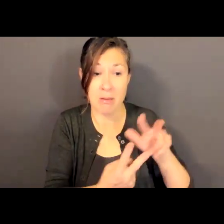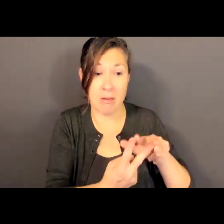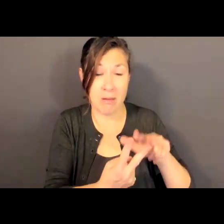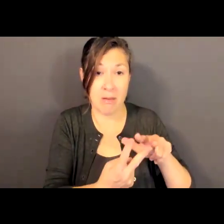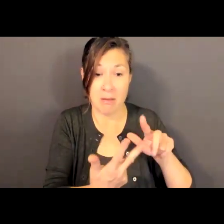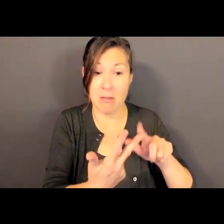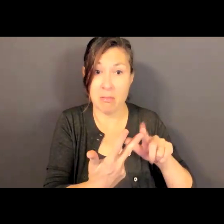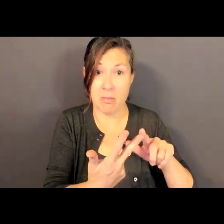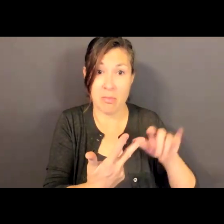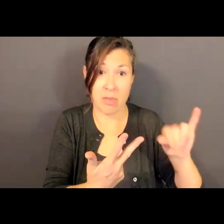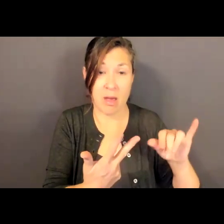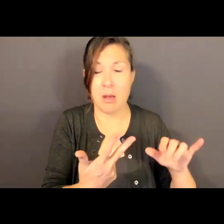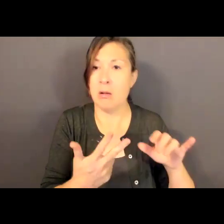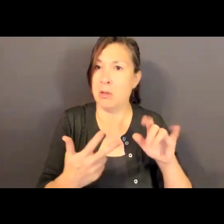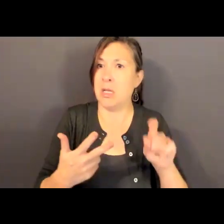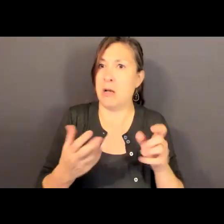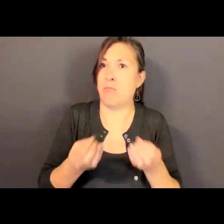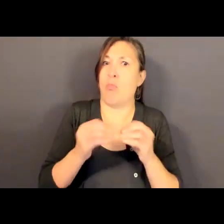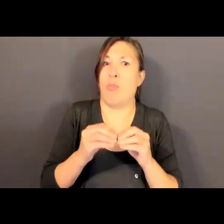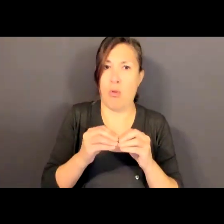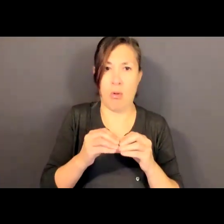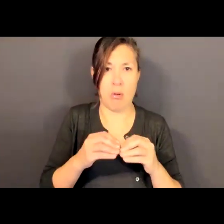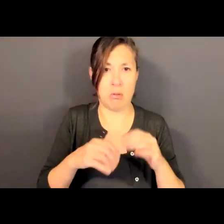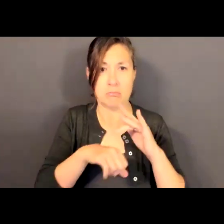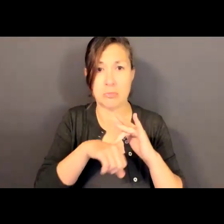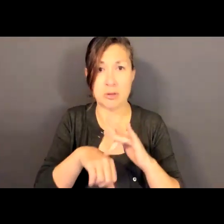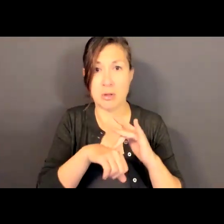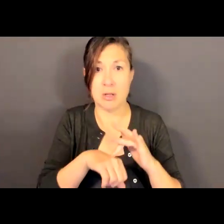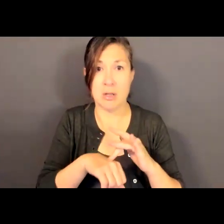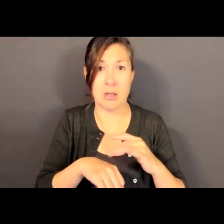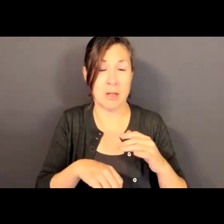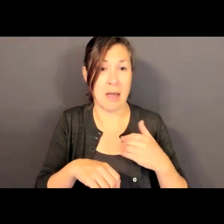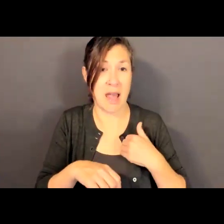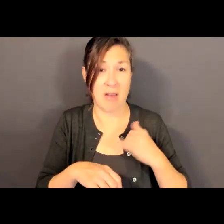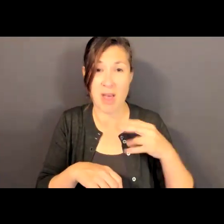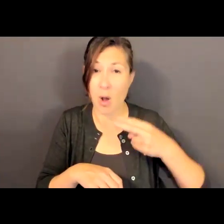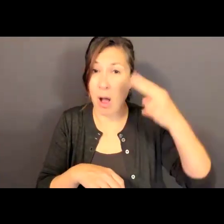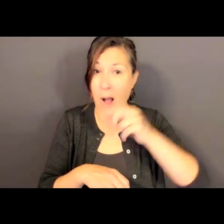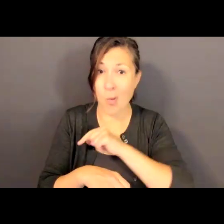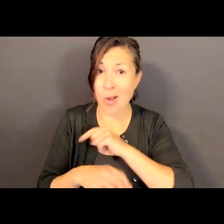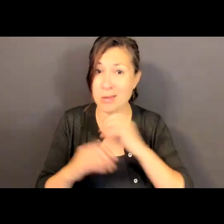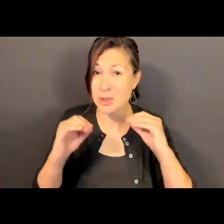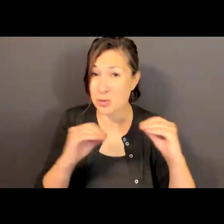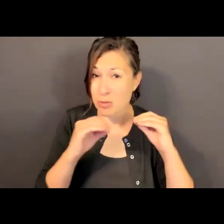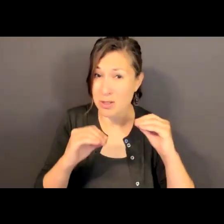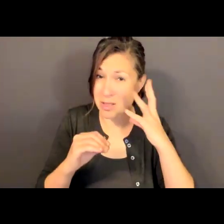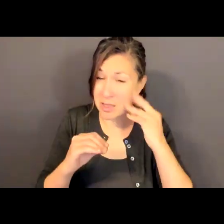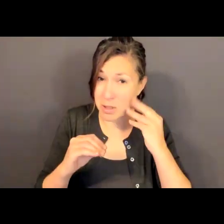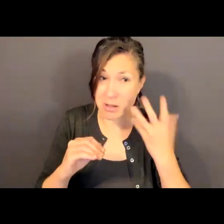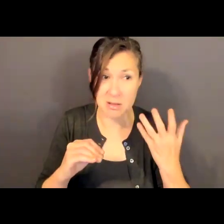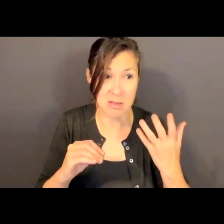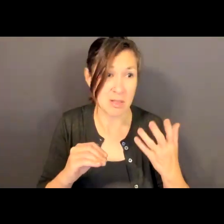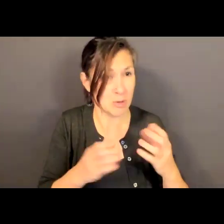resource allocation to really satisfy high quality instructional experiences for them that they deserve.